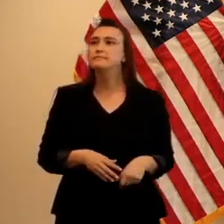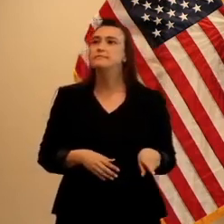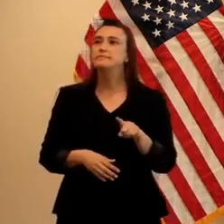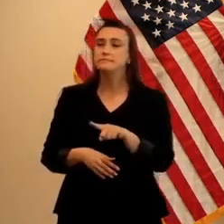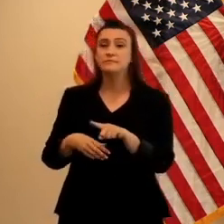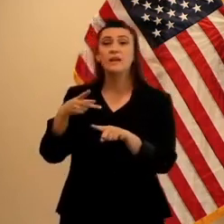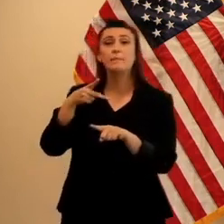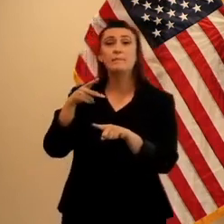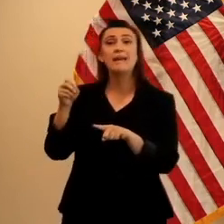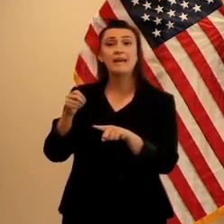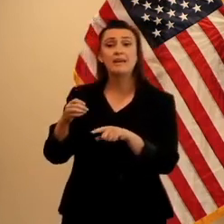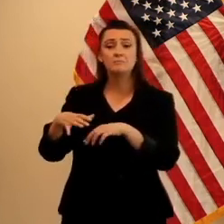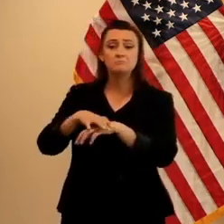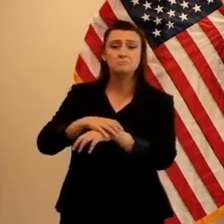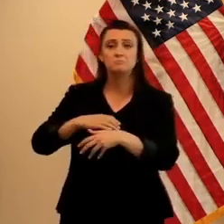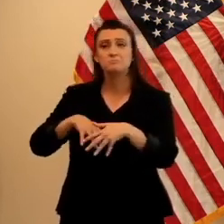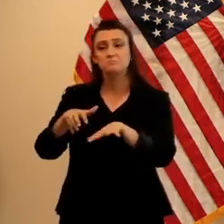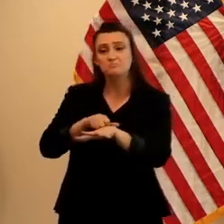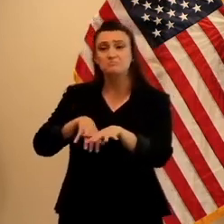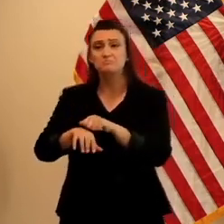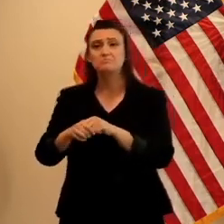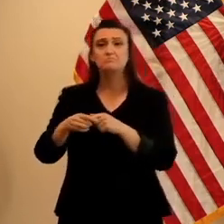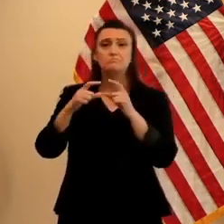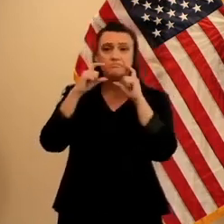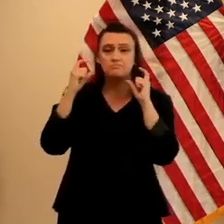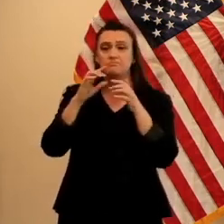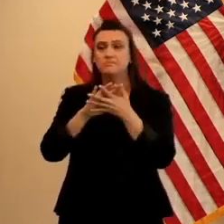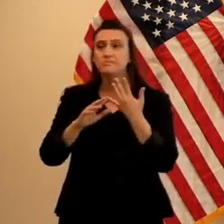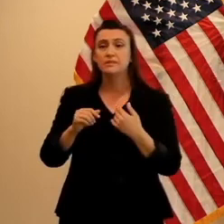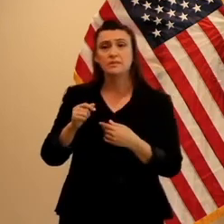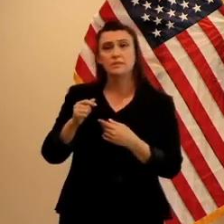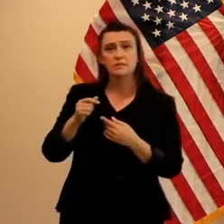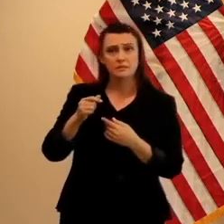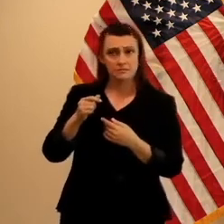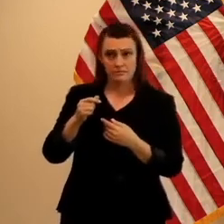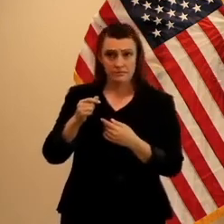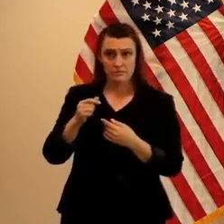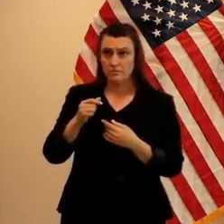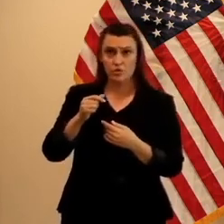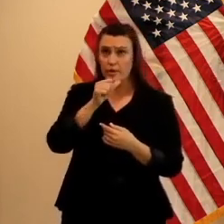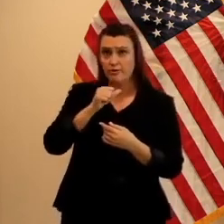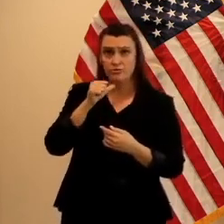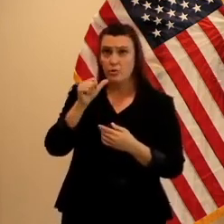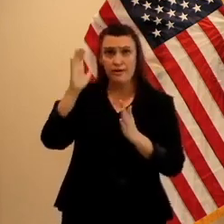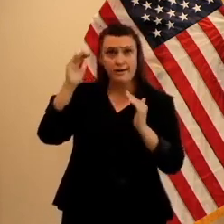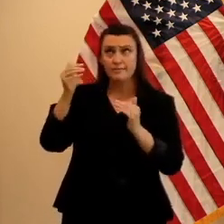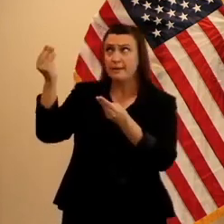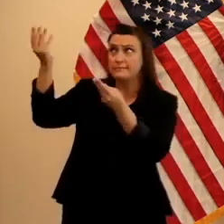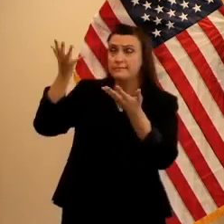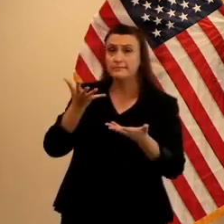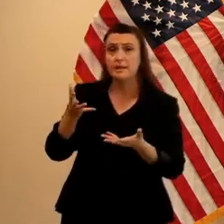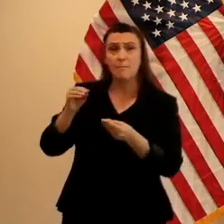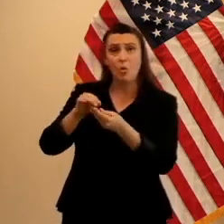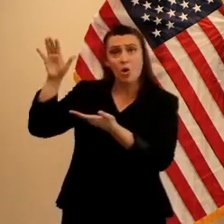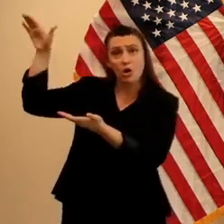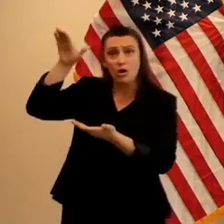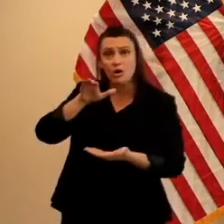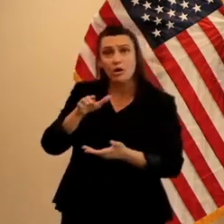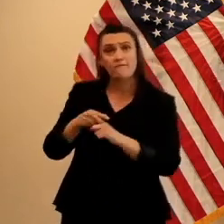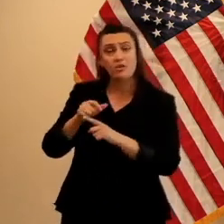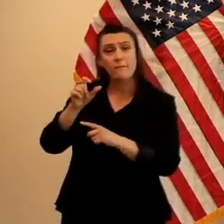Question about PPE. Have you been told that we are not, Arizona is not getting anything, not to expect anything more from the federal government on PPE?